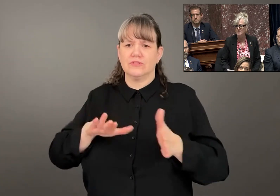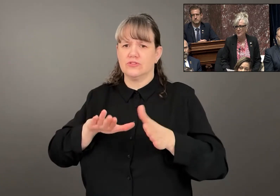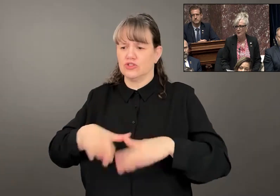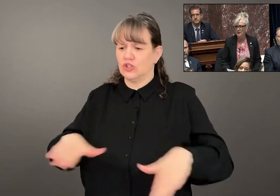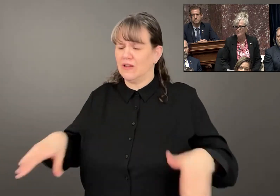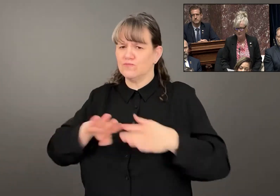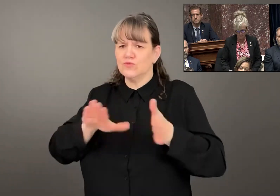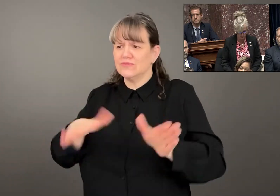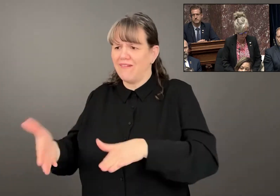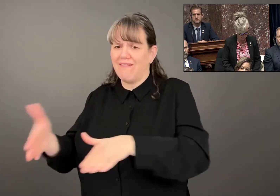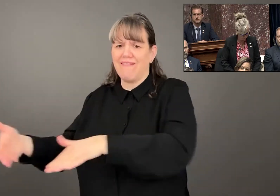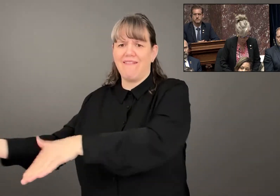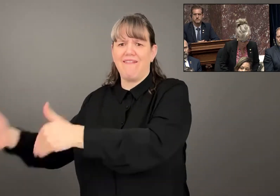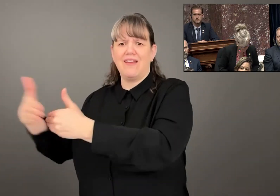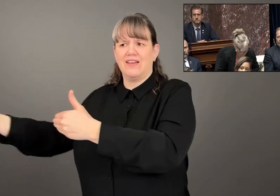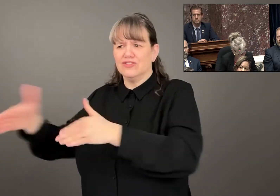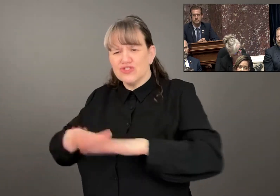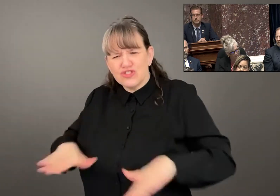this experiment?